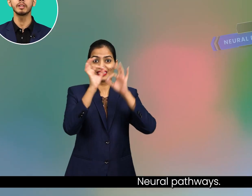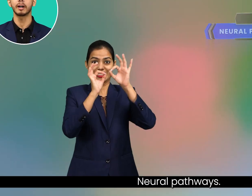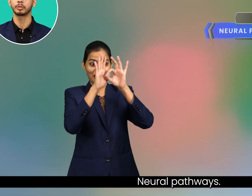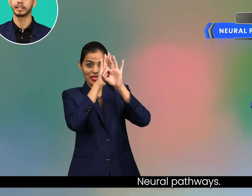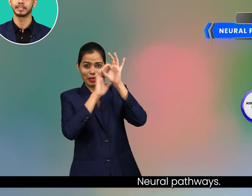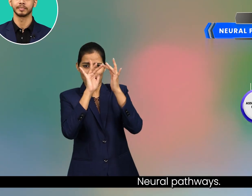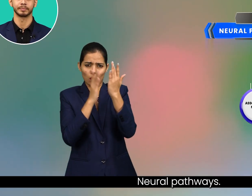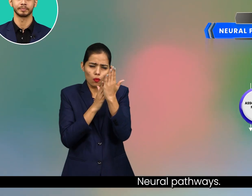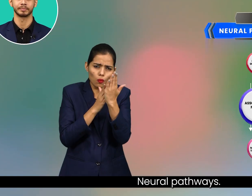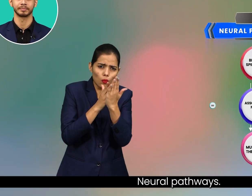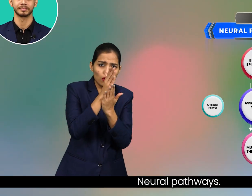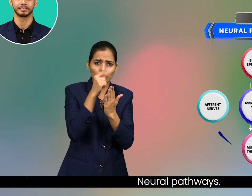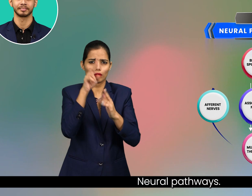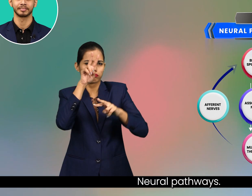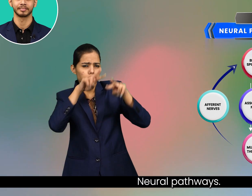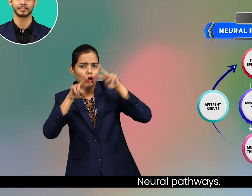Neural pathways.